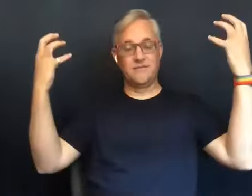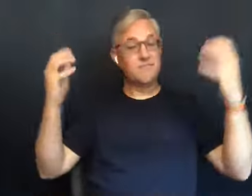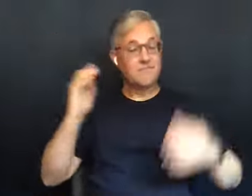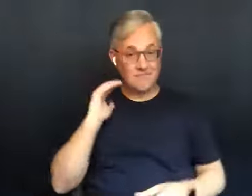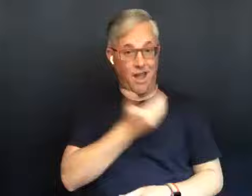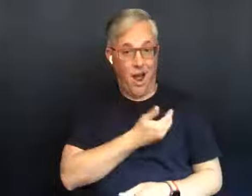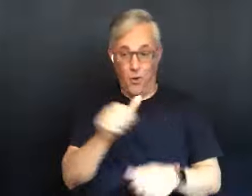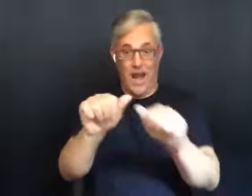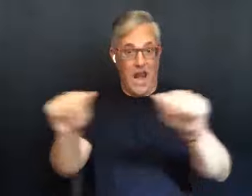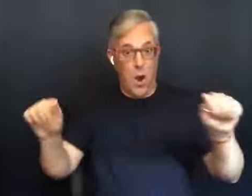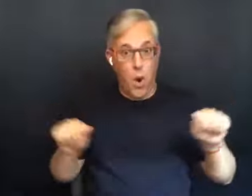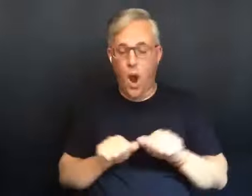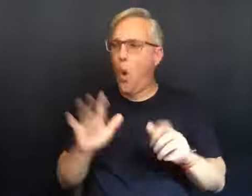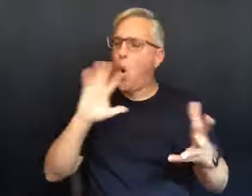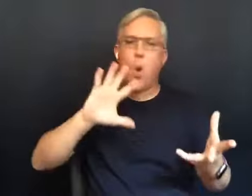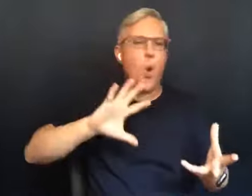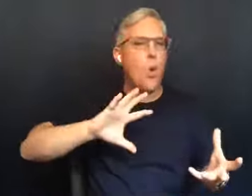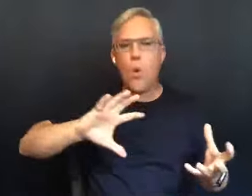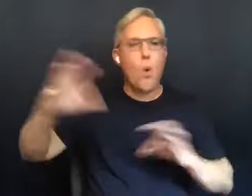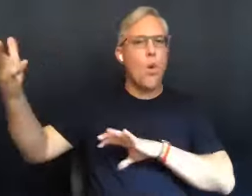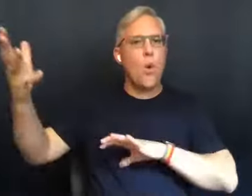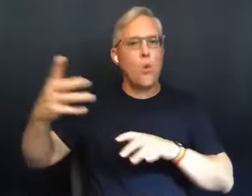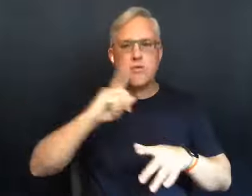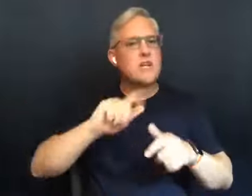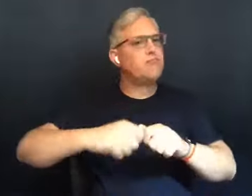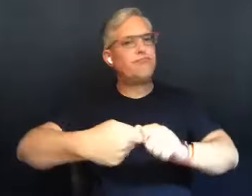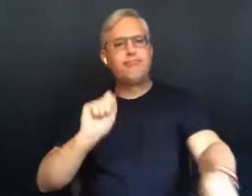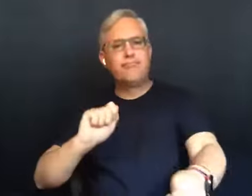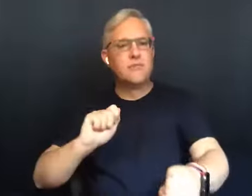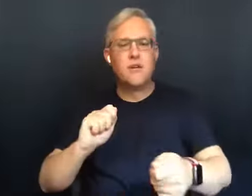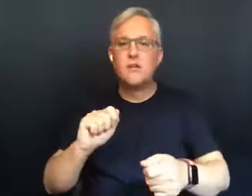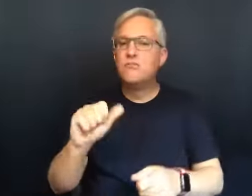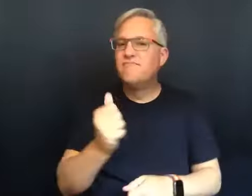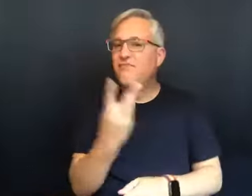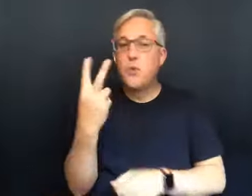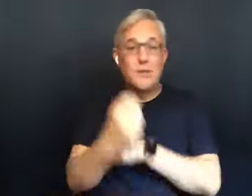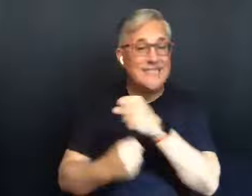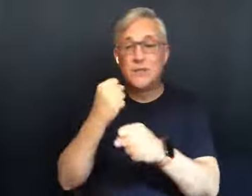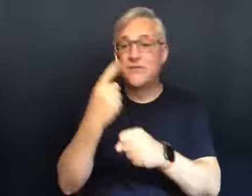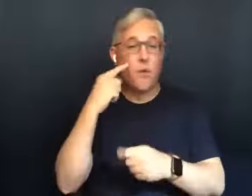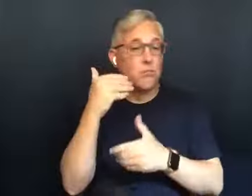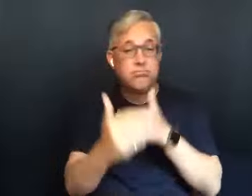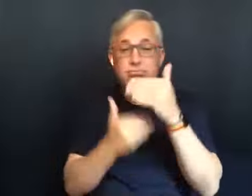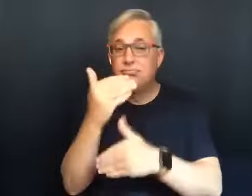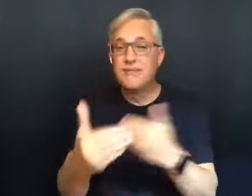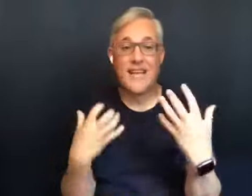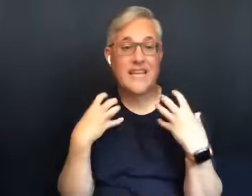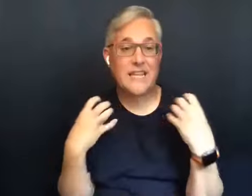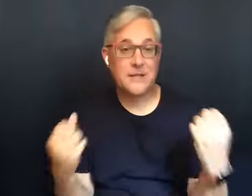madder. And it caused quite a rift in our area that took several years